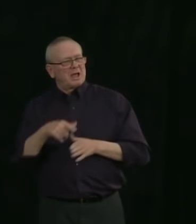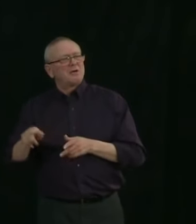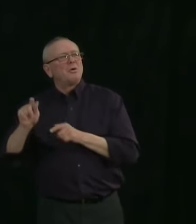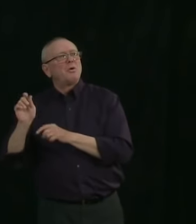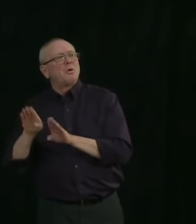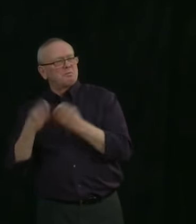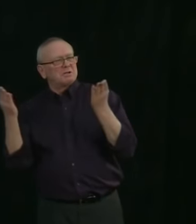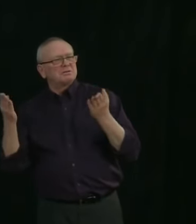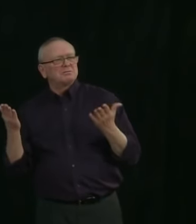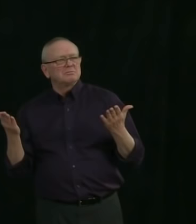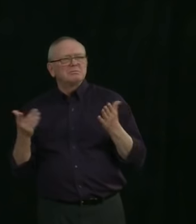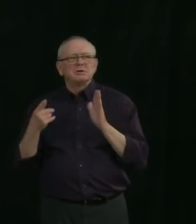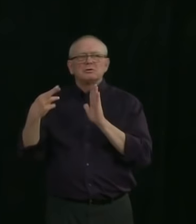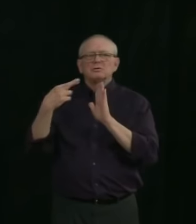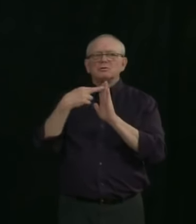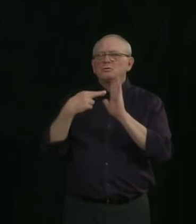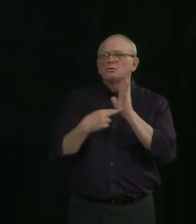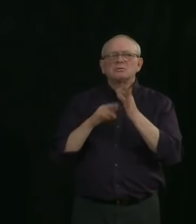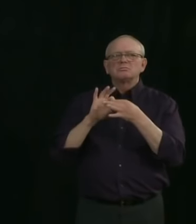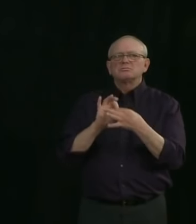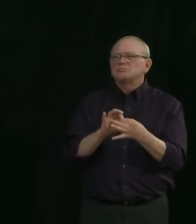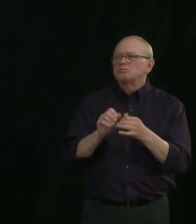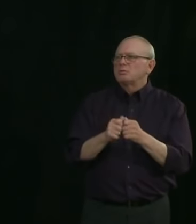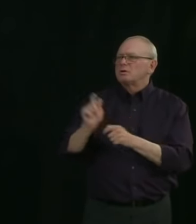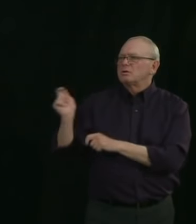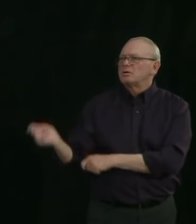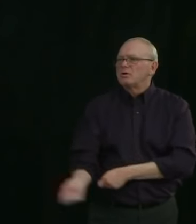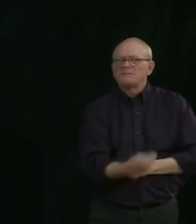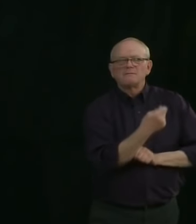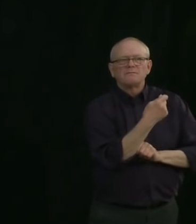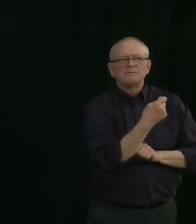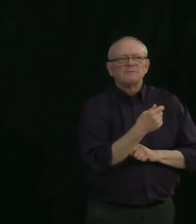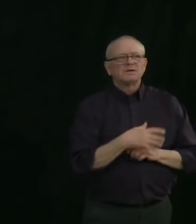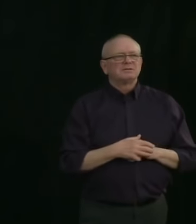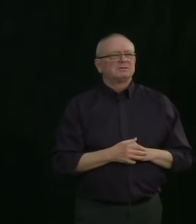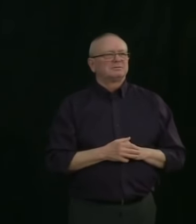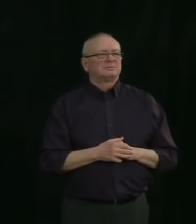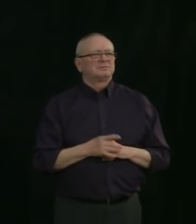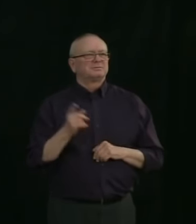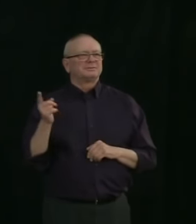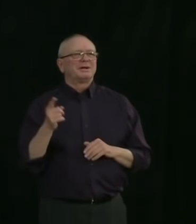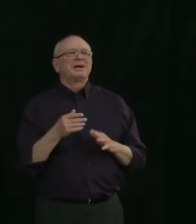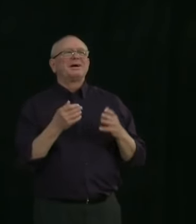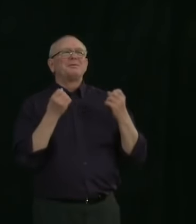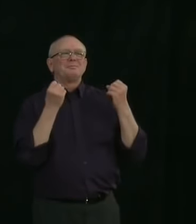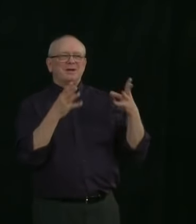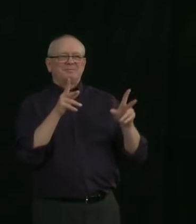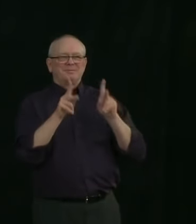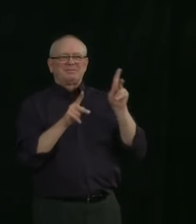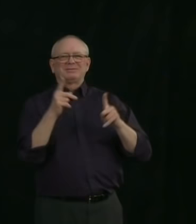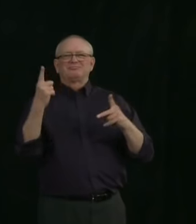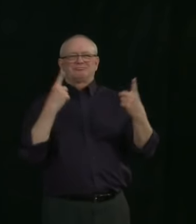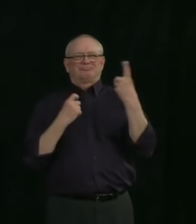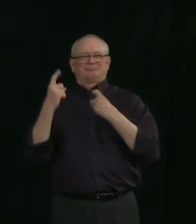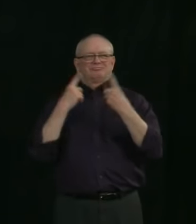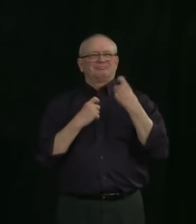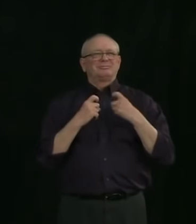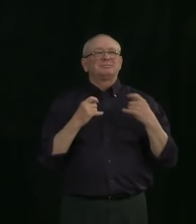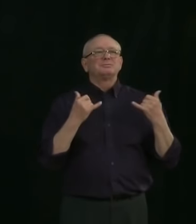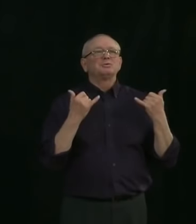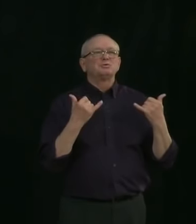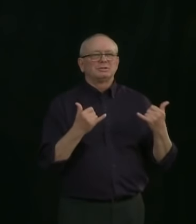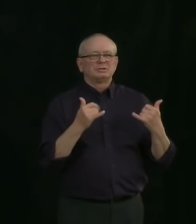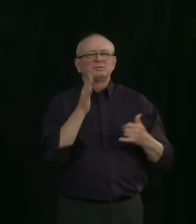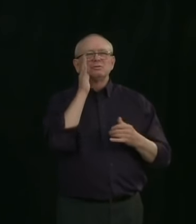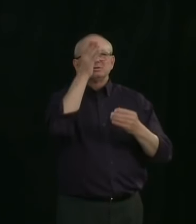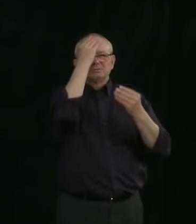questions about golf courses, and we are, I believe, today putting out guidance because we know that's